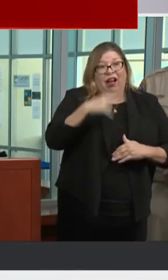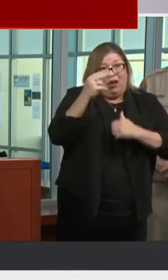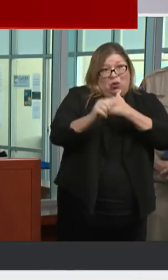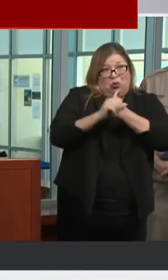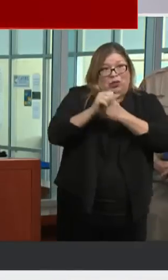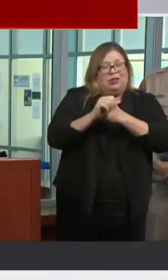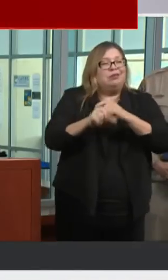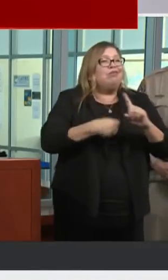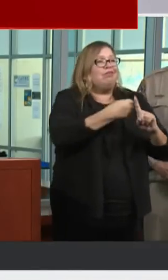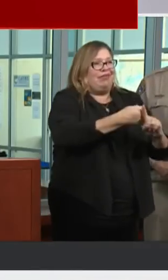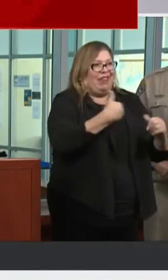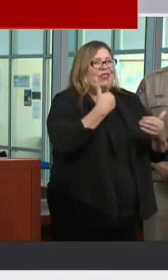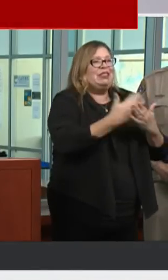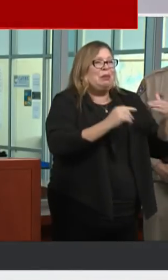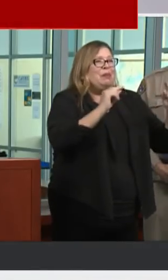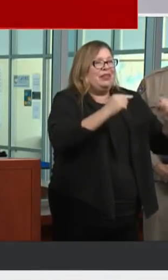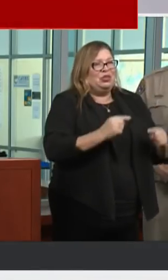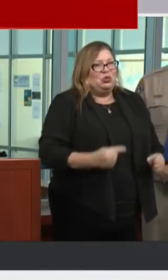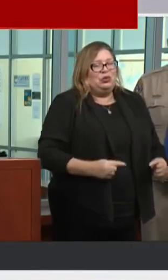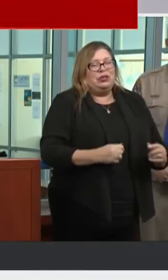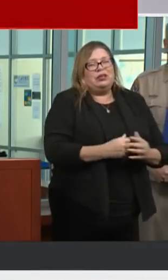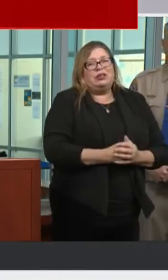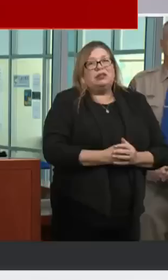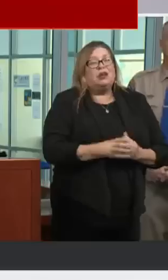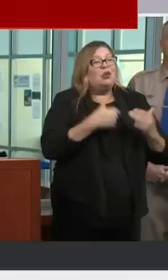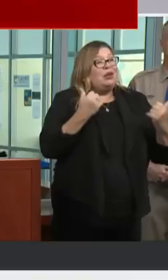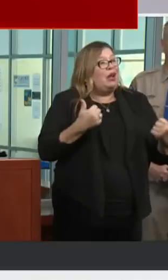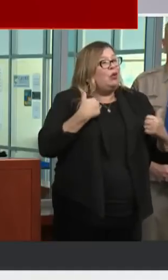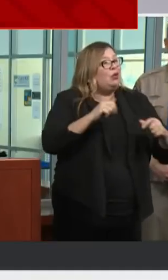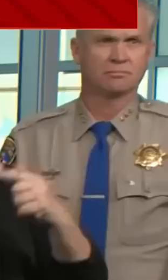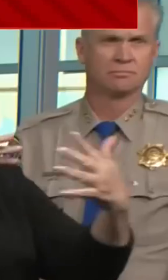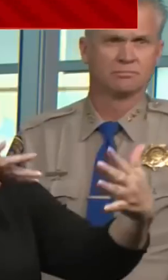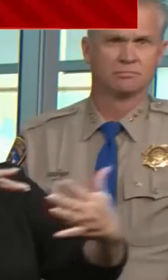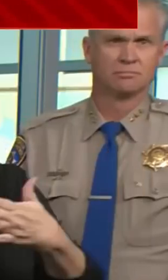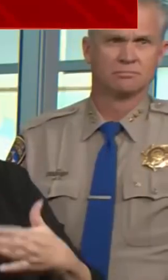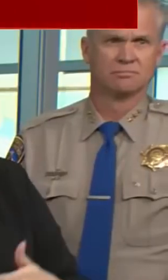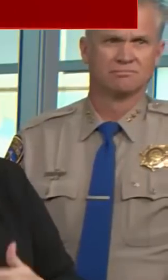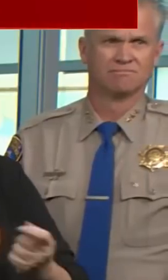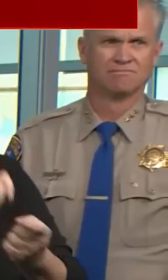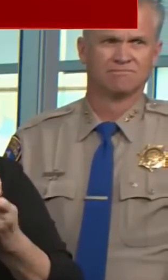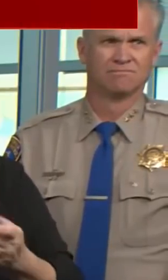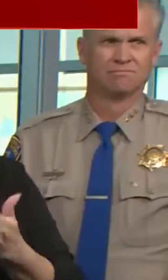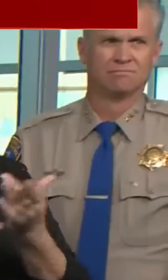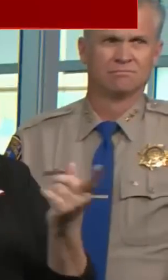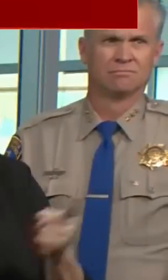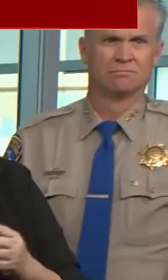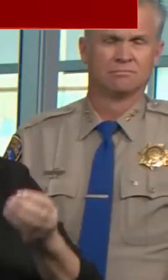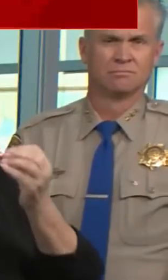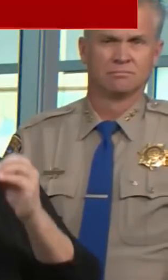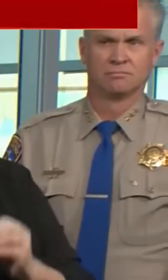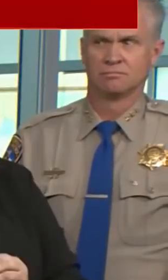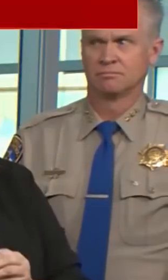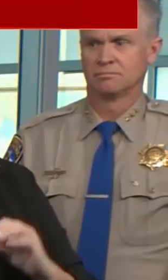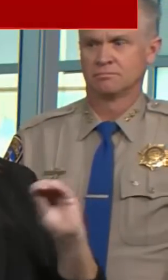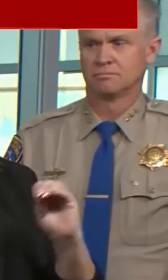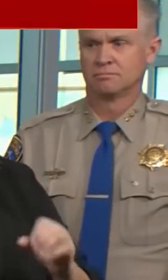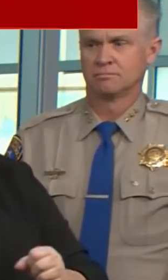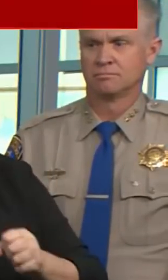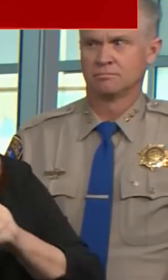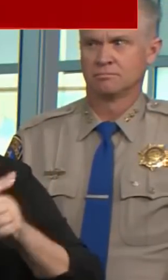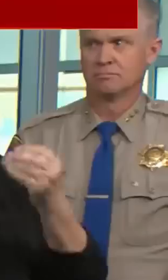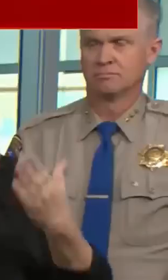particular event. We're still assessing the total numbers. Have no confirmed reports of fatalities as of yet.